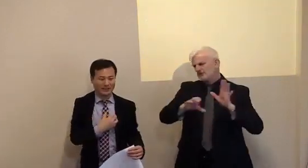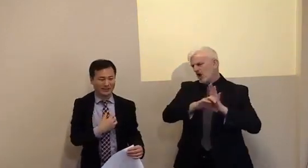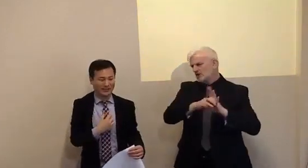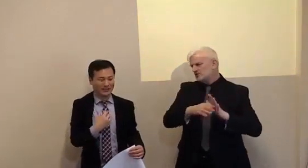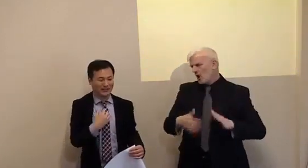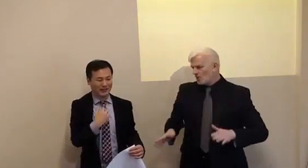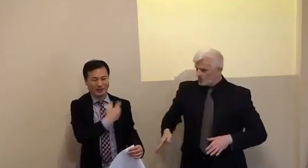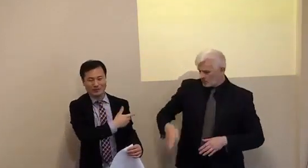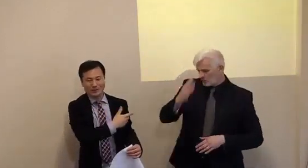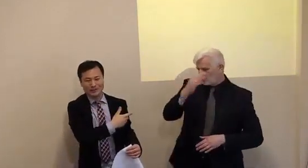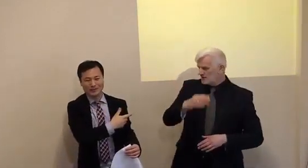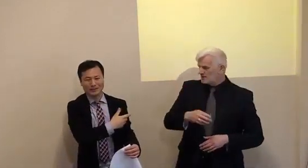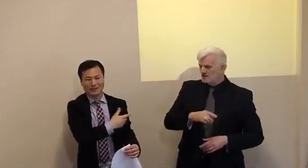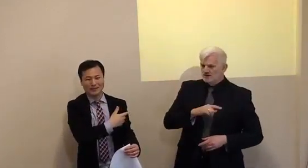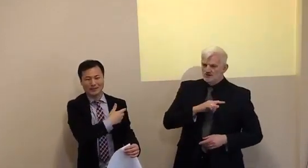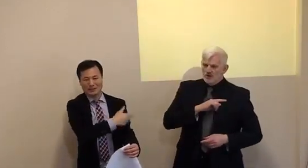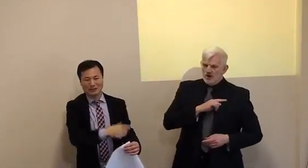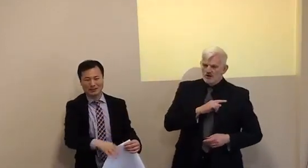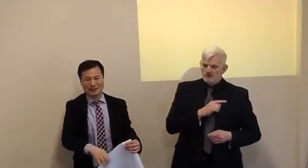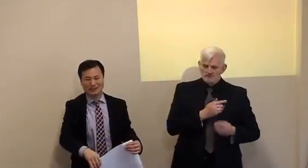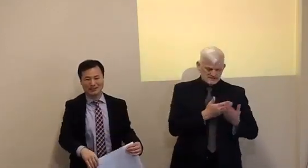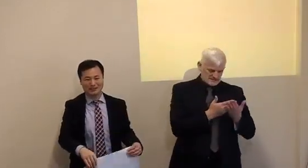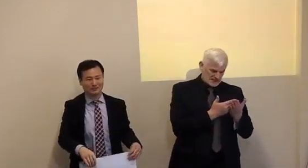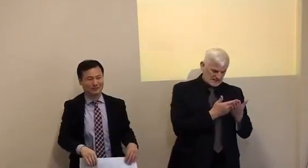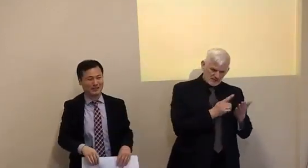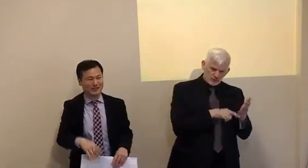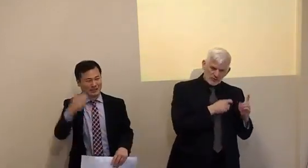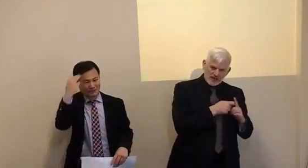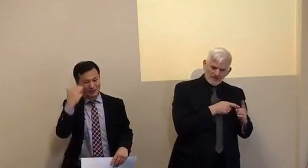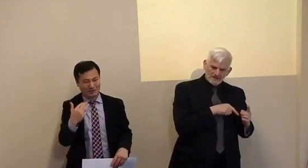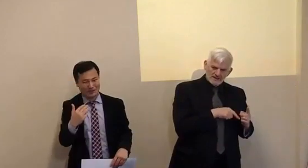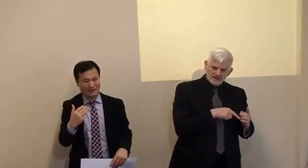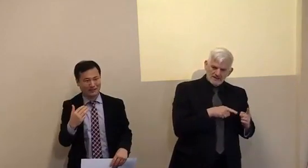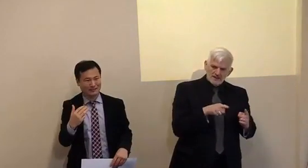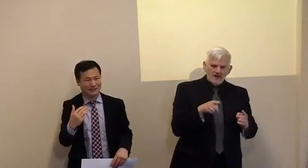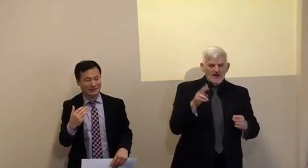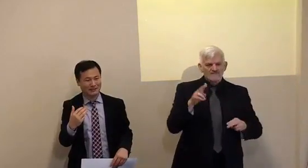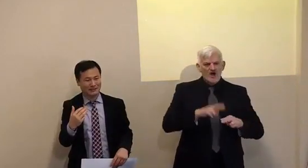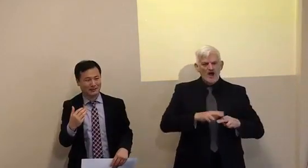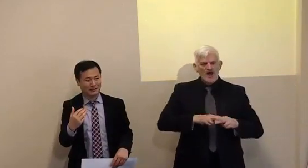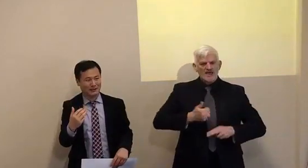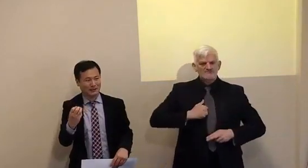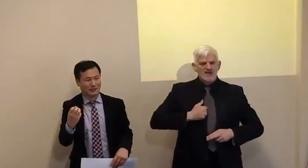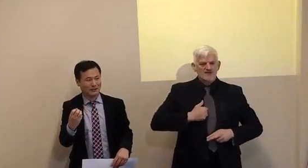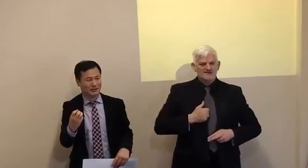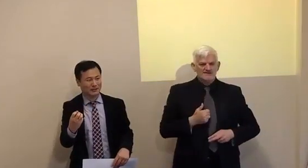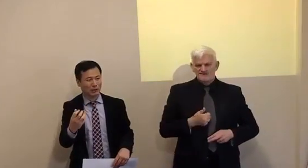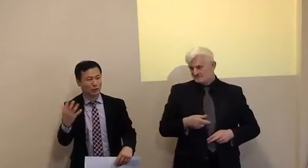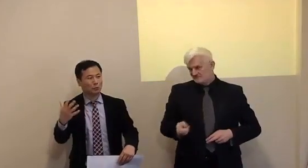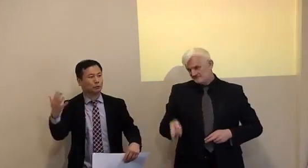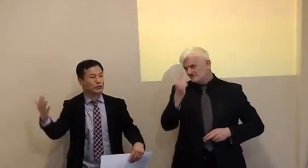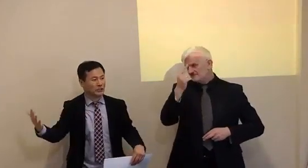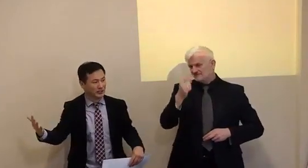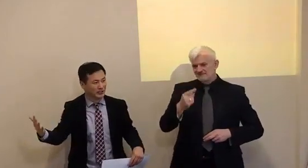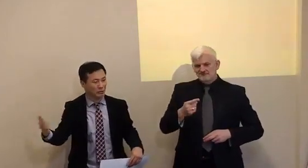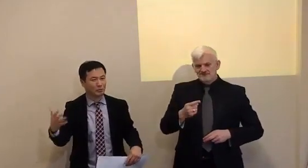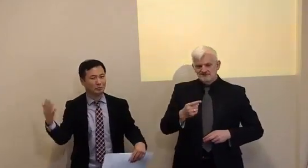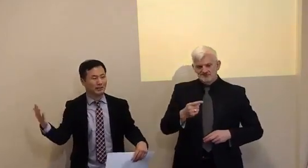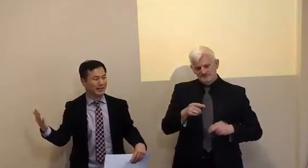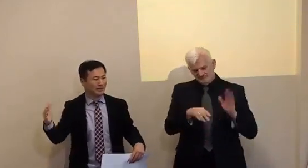studied abroad in the United Kingdom. He expected me to get good position and good money in